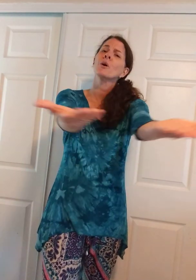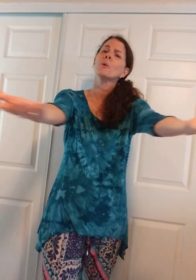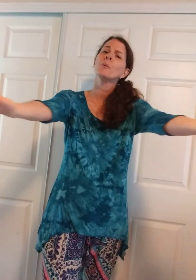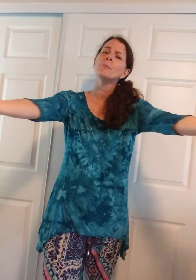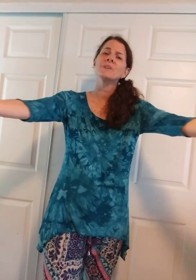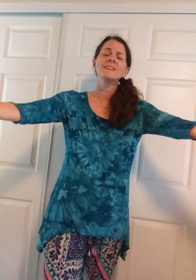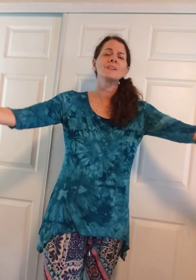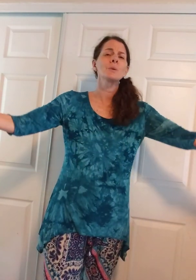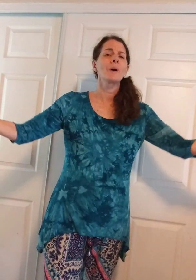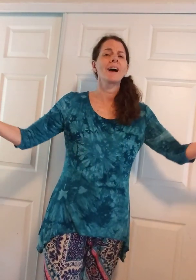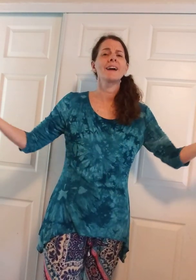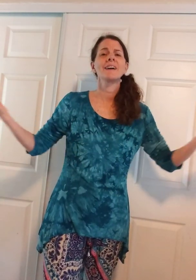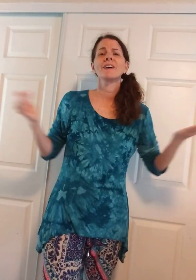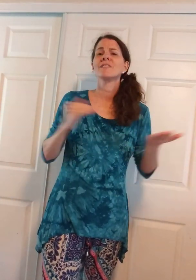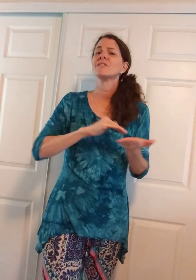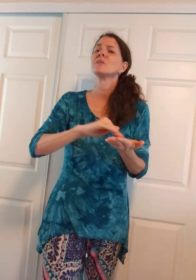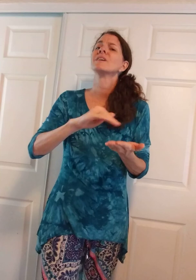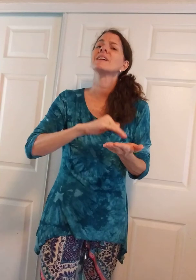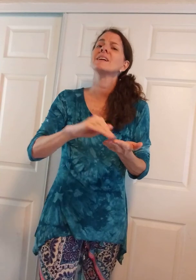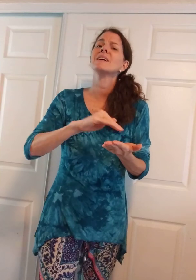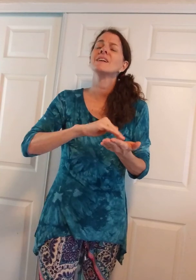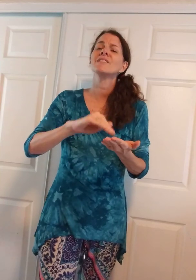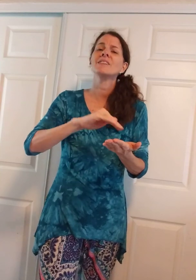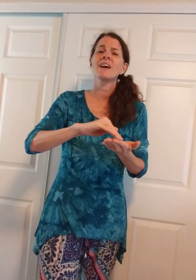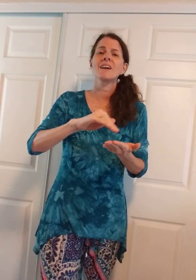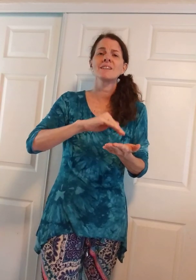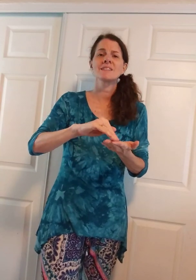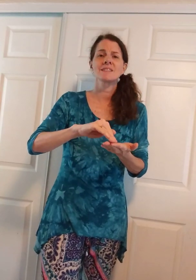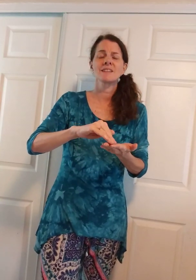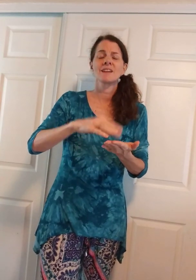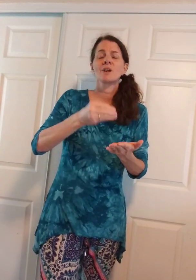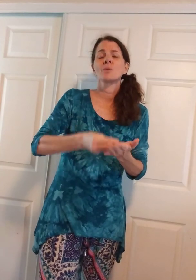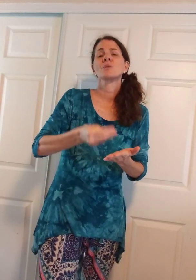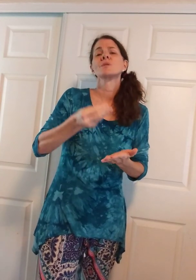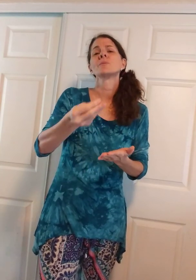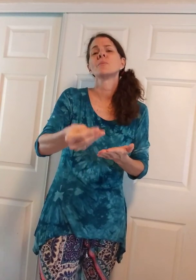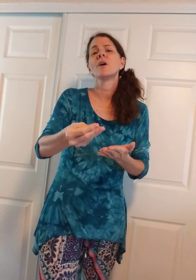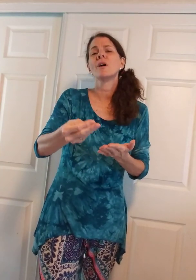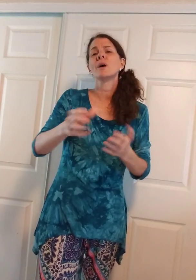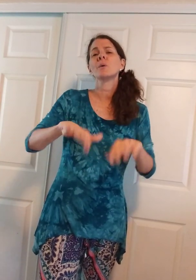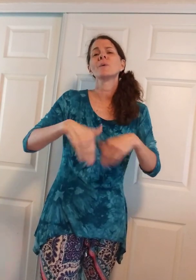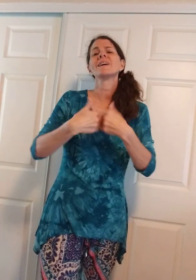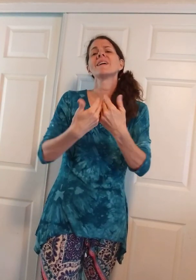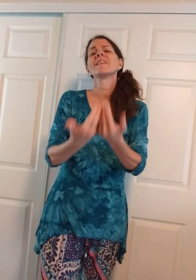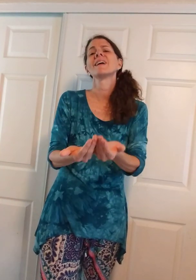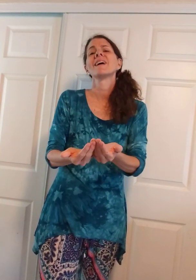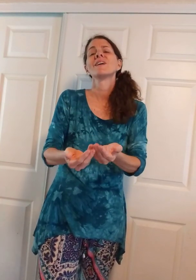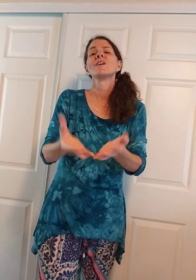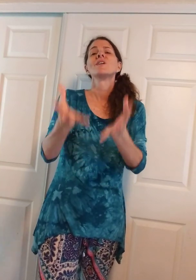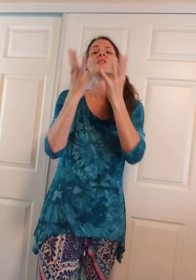open wide. Oh come to was born with the